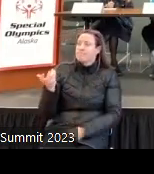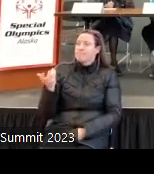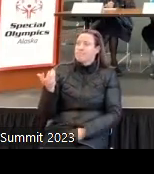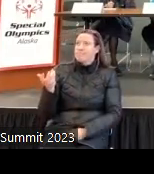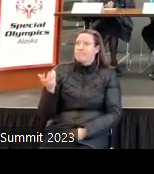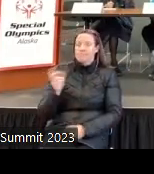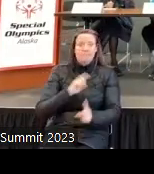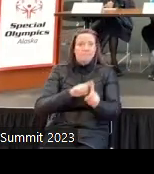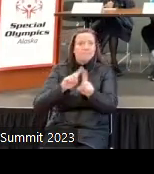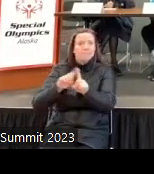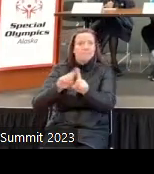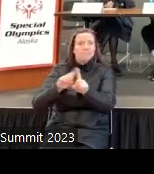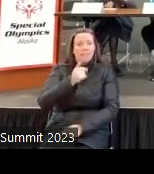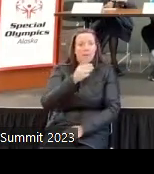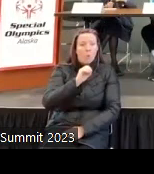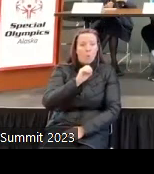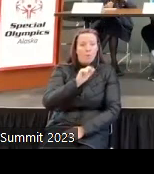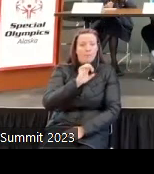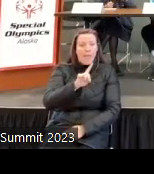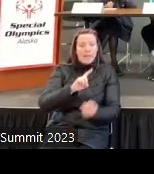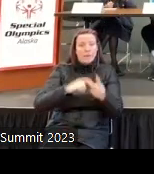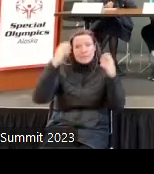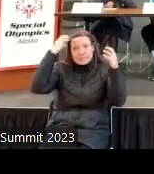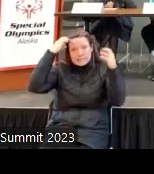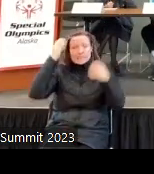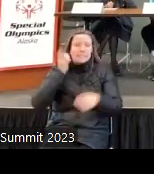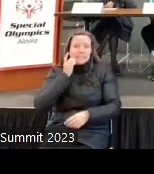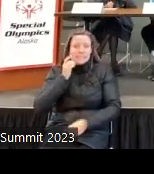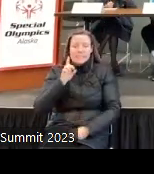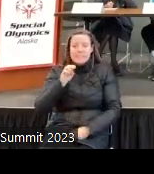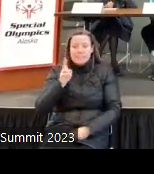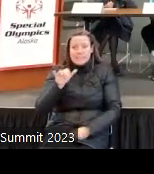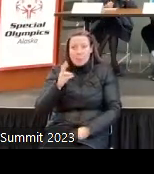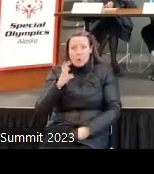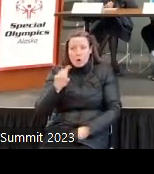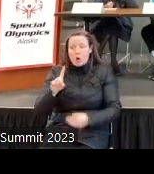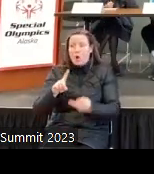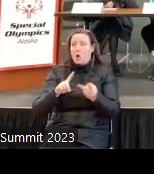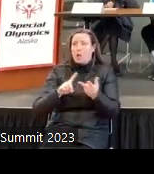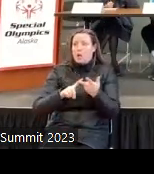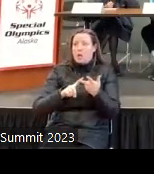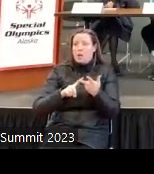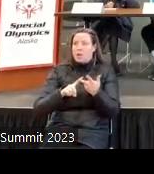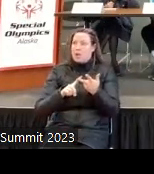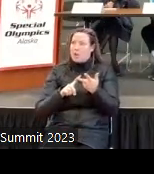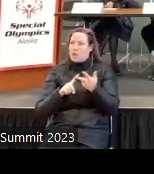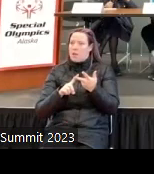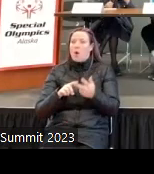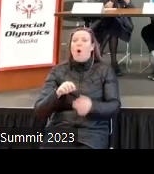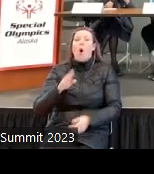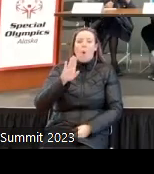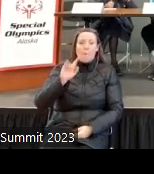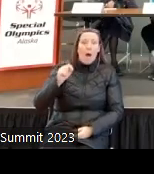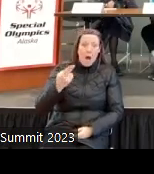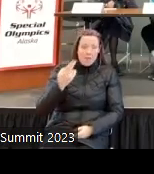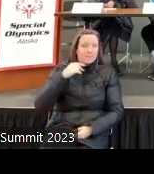to everything from Legoland and Disney World to taking them through Bath in England, and we've chased the Loch Ness